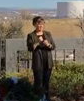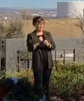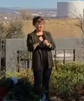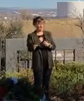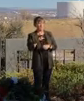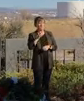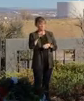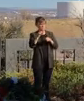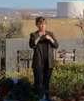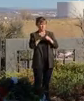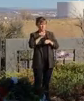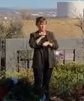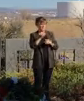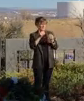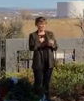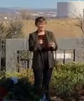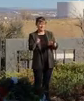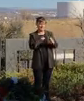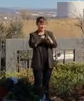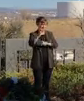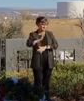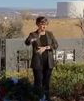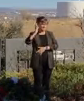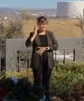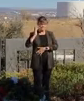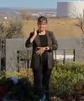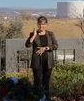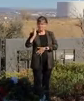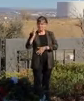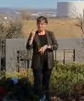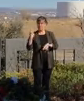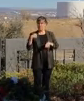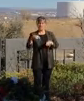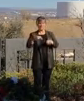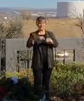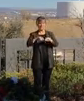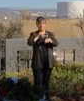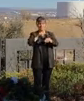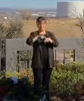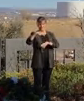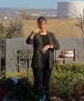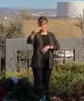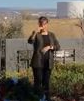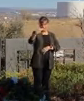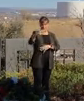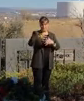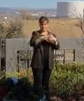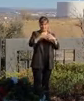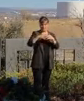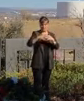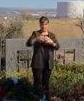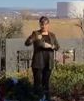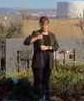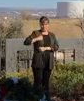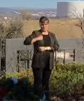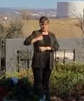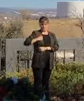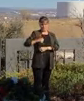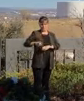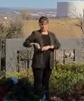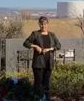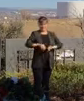true today as they were then. Throughout our nation's history, America soldiers, sailors,